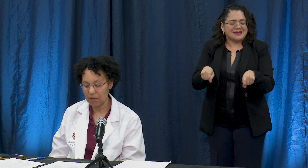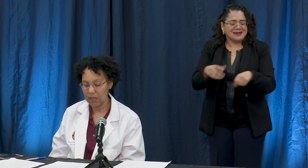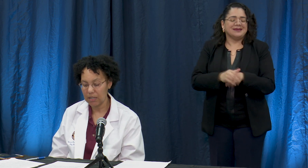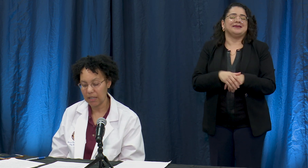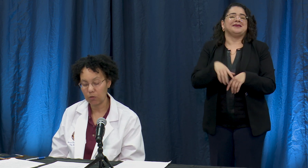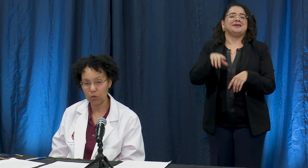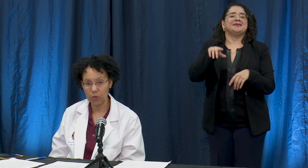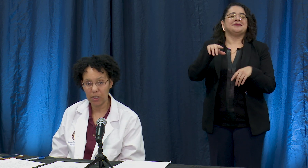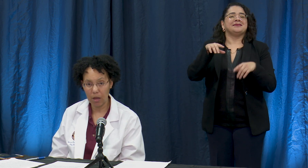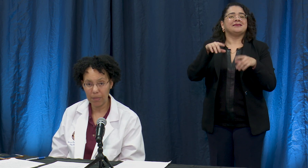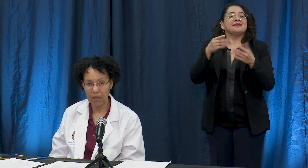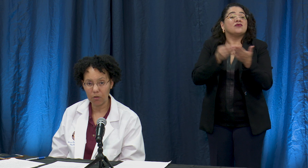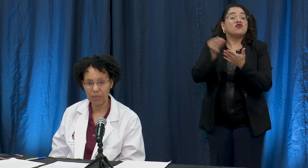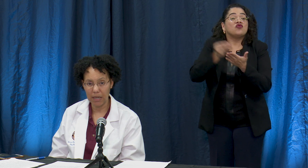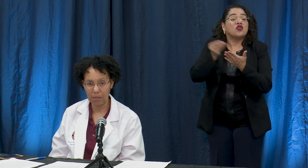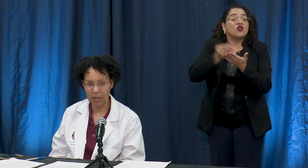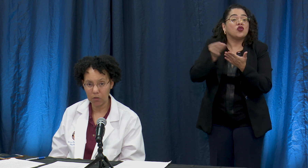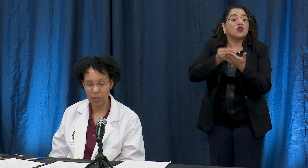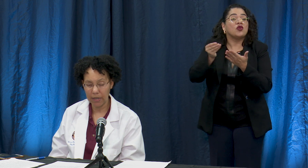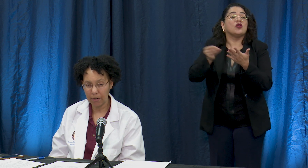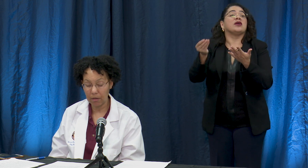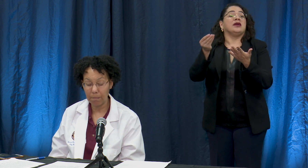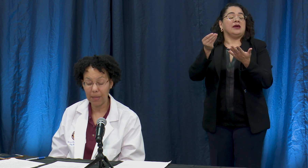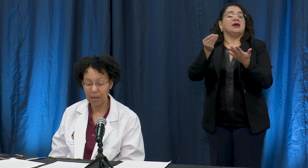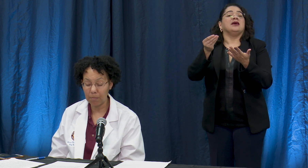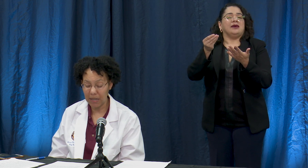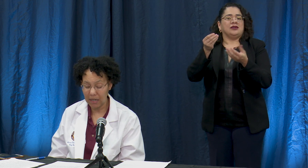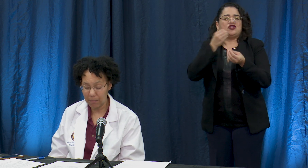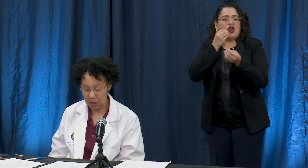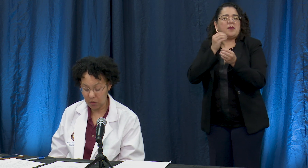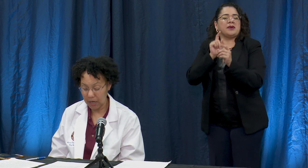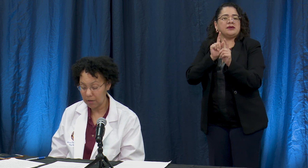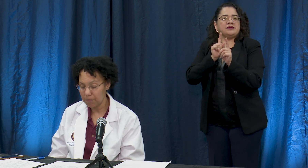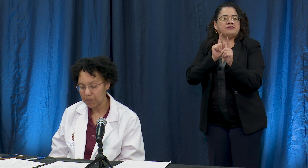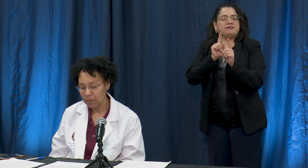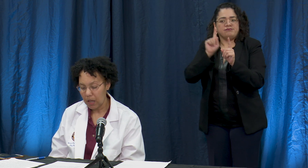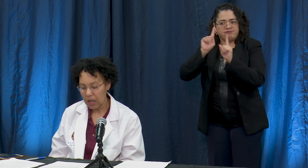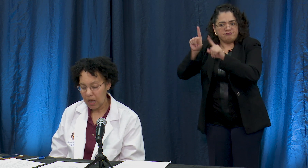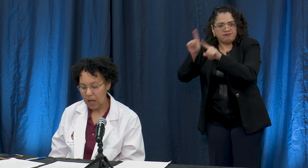essential activities like grocery shopping or obtaining medical care.